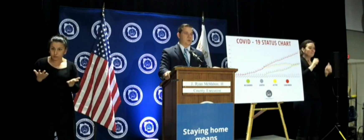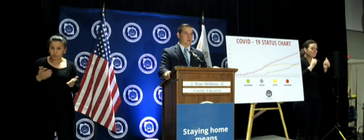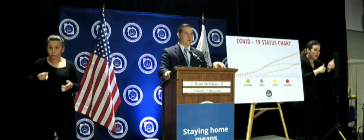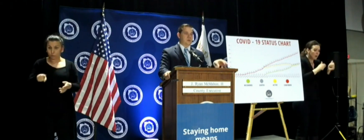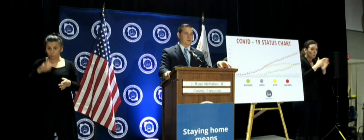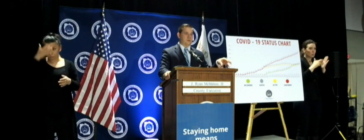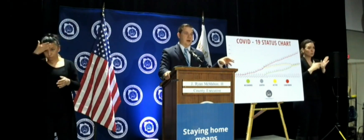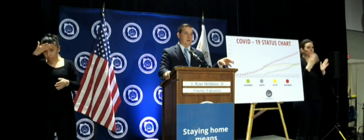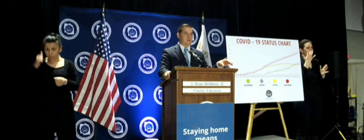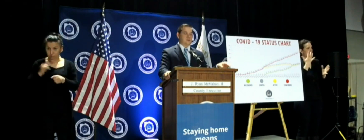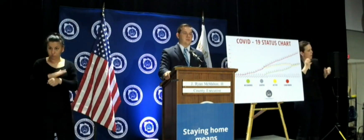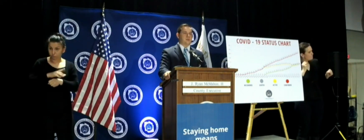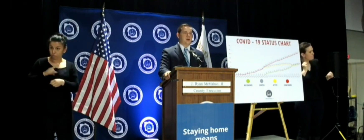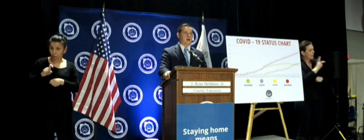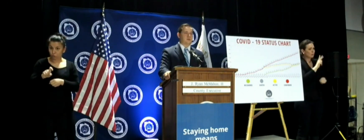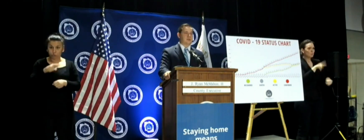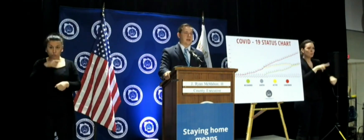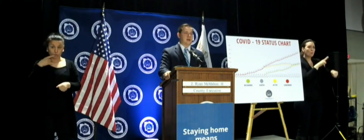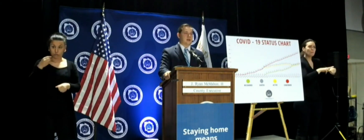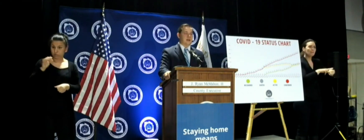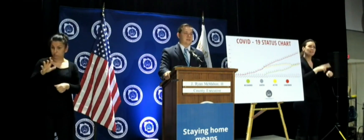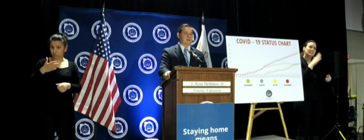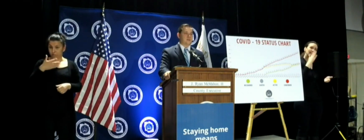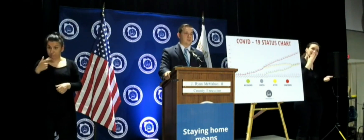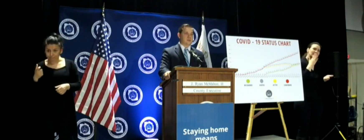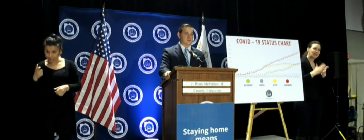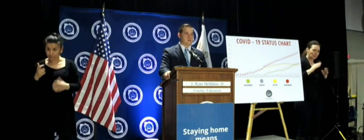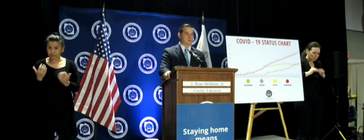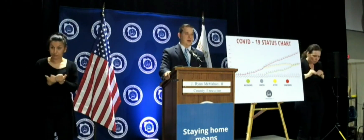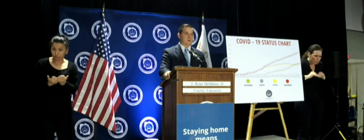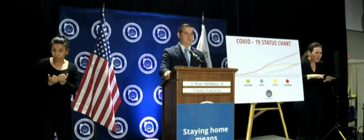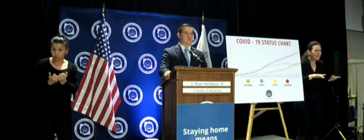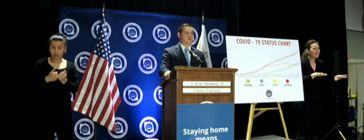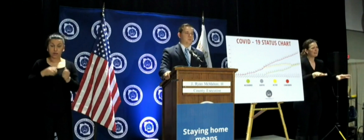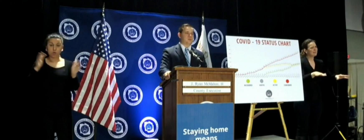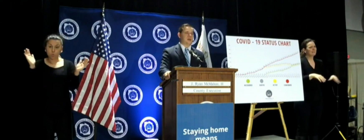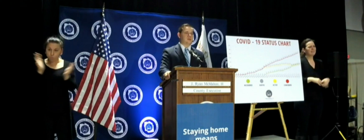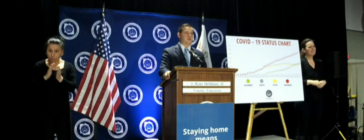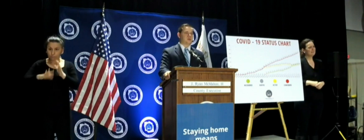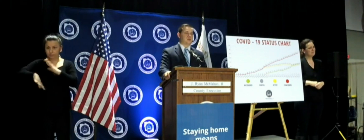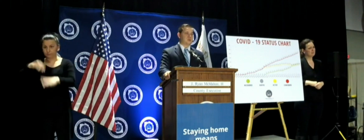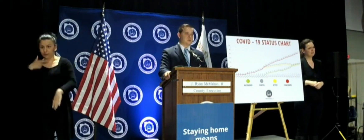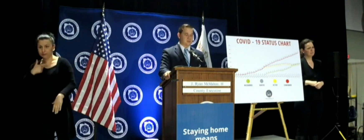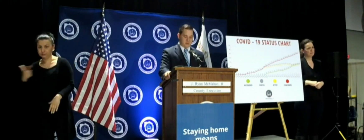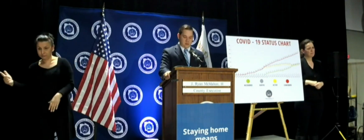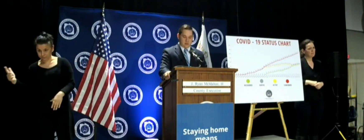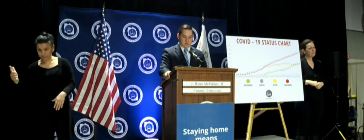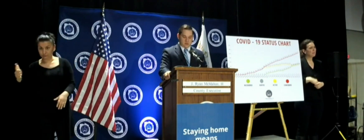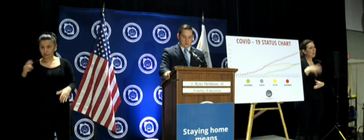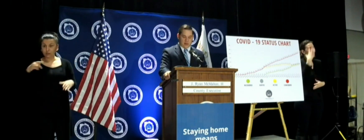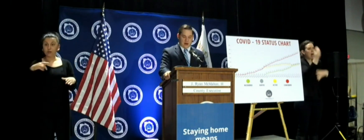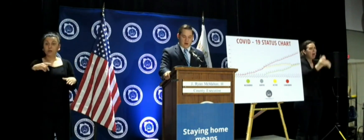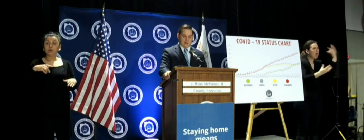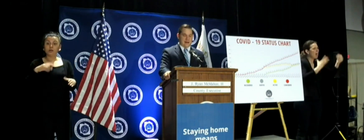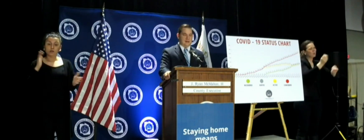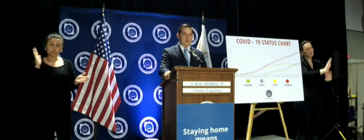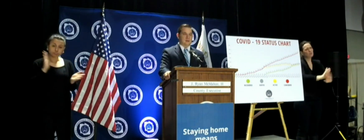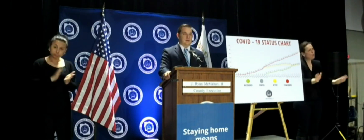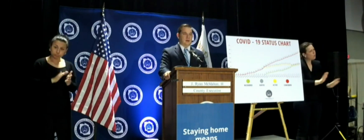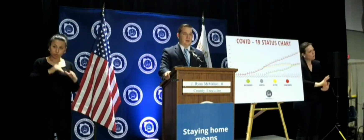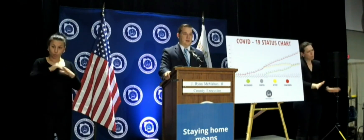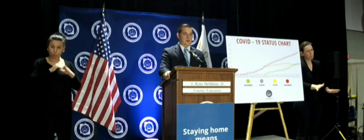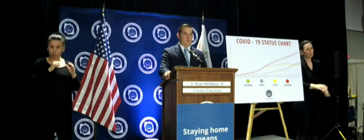help to starve the virus. Let's limit our outside activities. Let's do better than 50% social distancing so that our